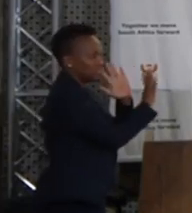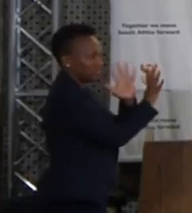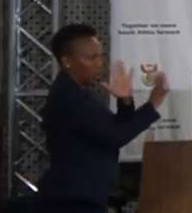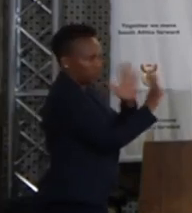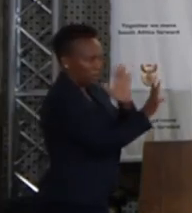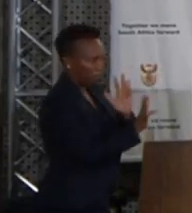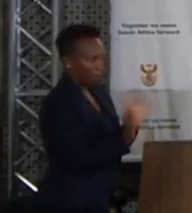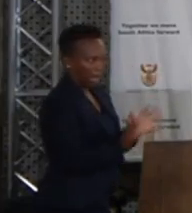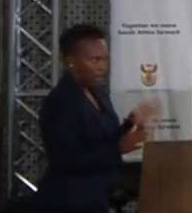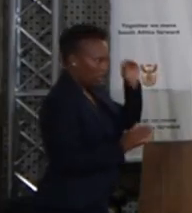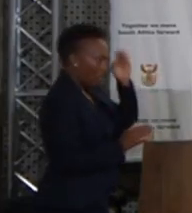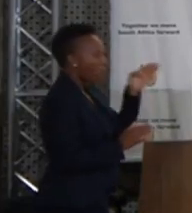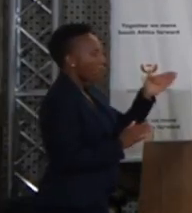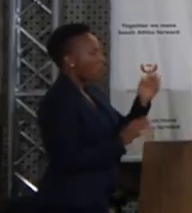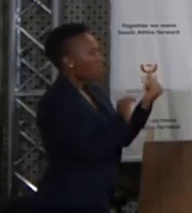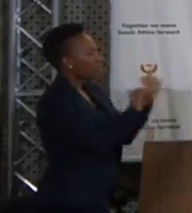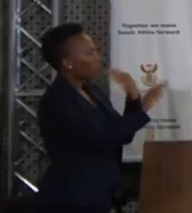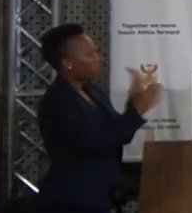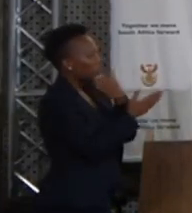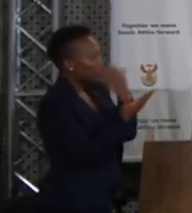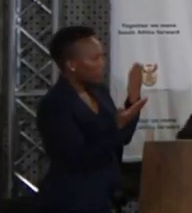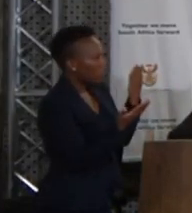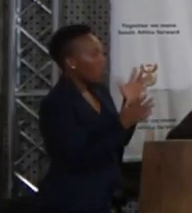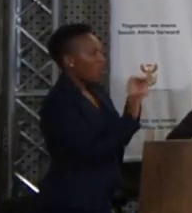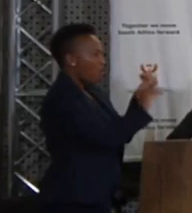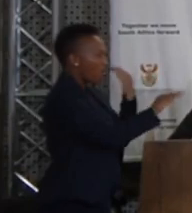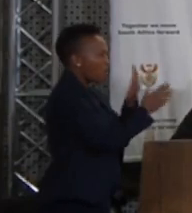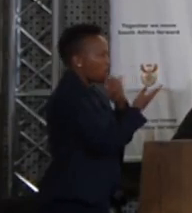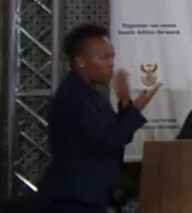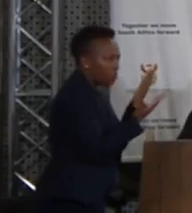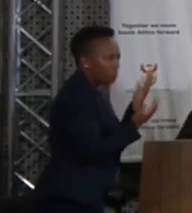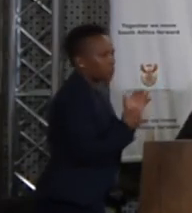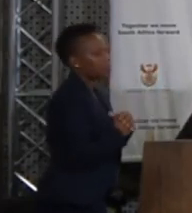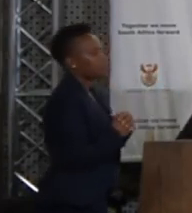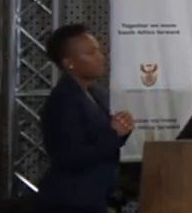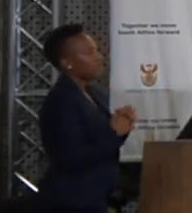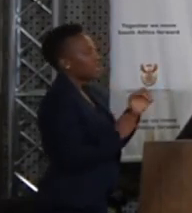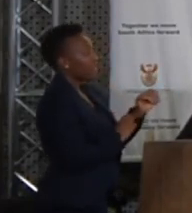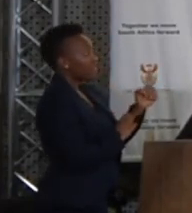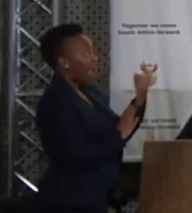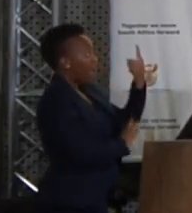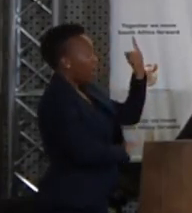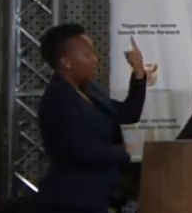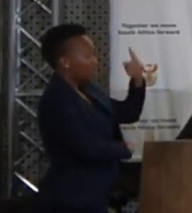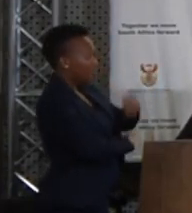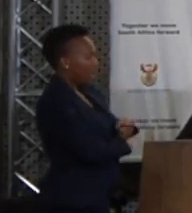the highways or they're not on highways? The first day, the main complaint.